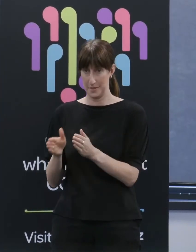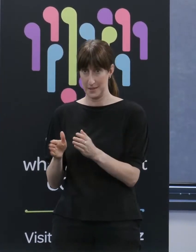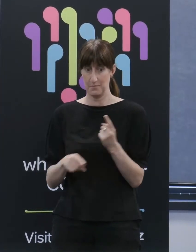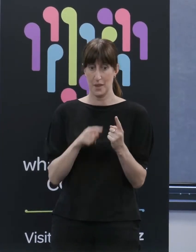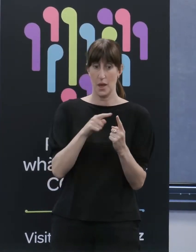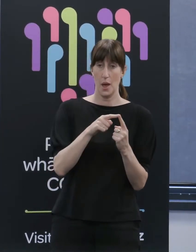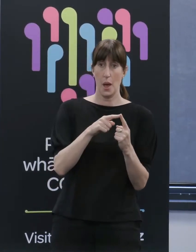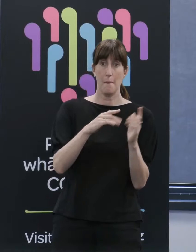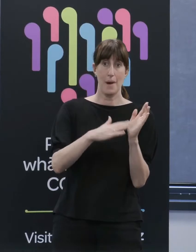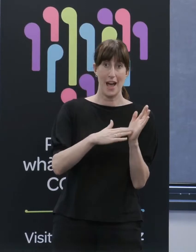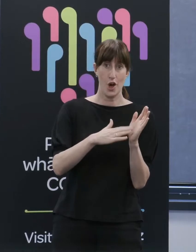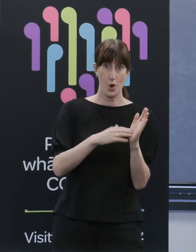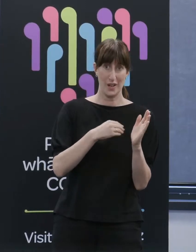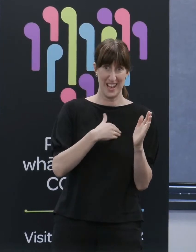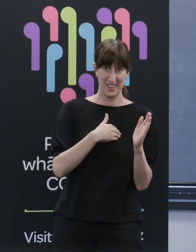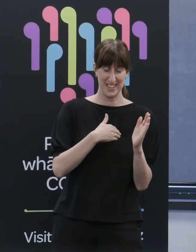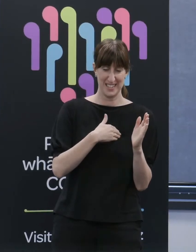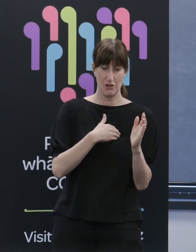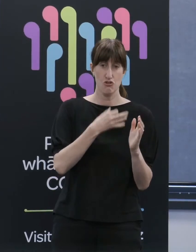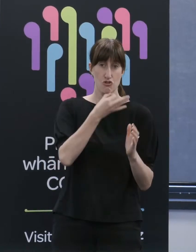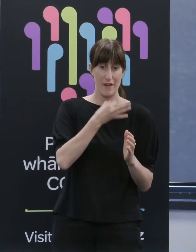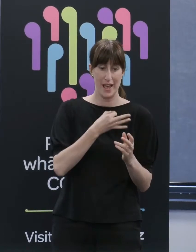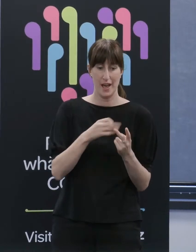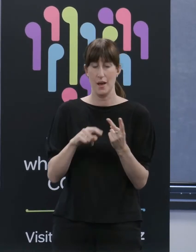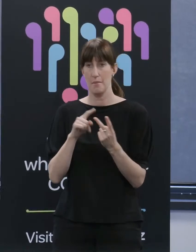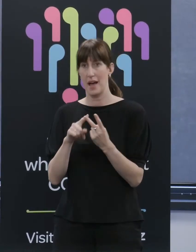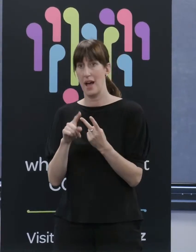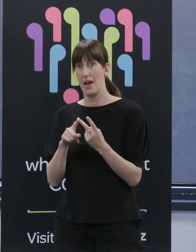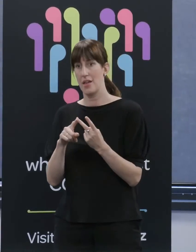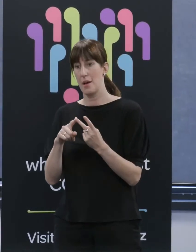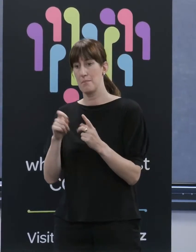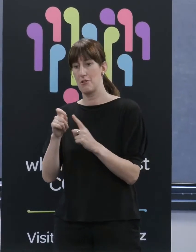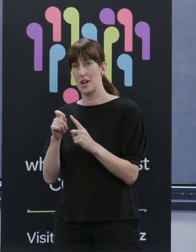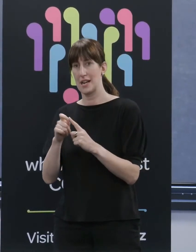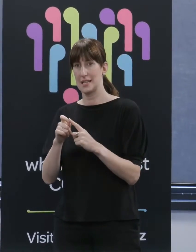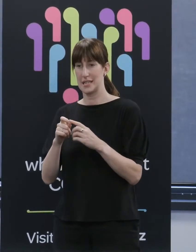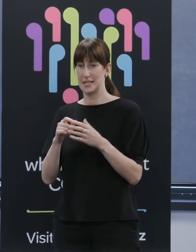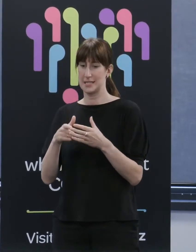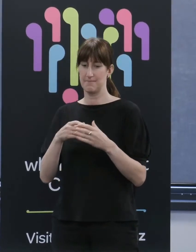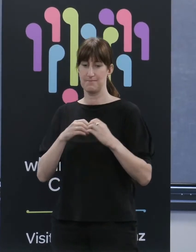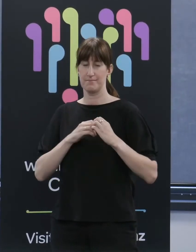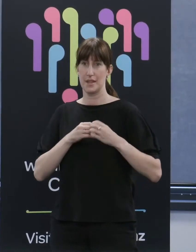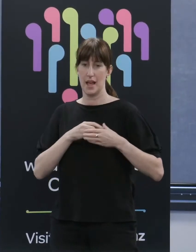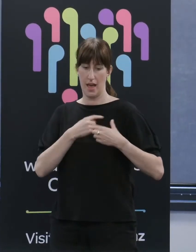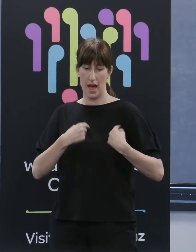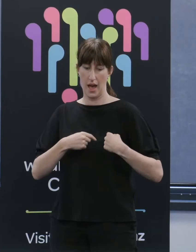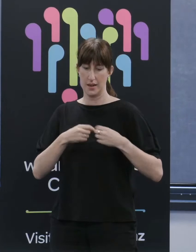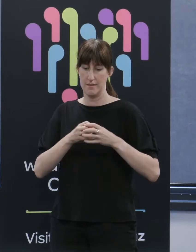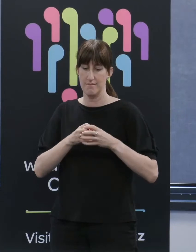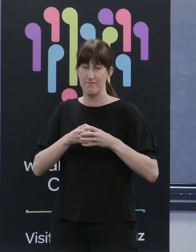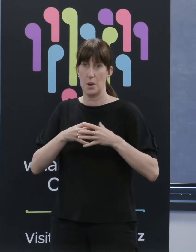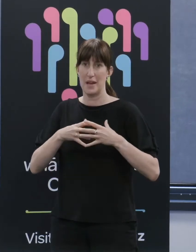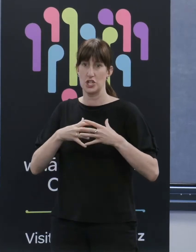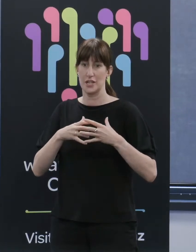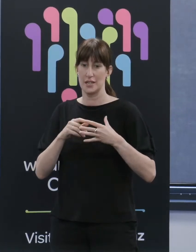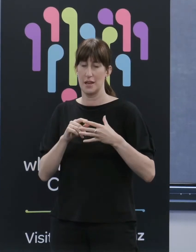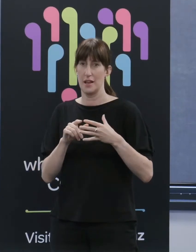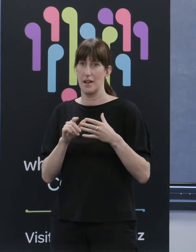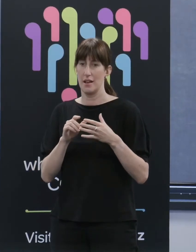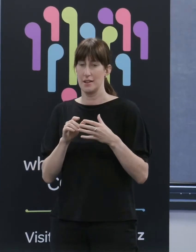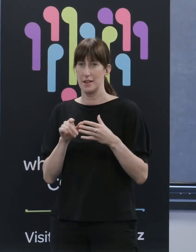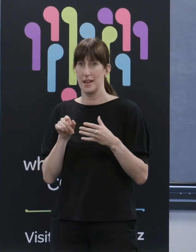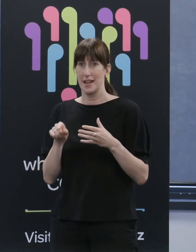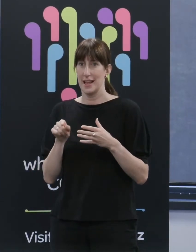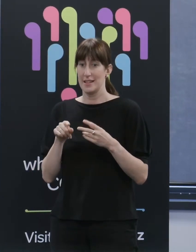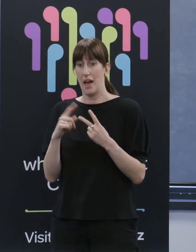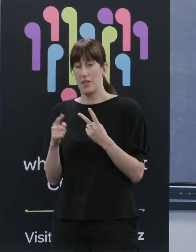more common than the pericarditis, which is inflammation of the membrane around the heart. And I think it was unfortunate that he had